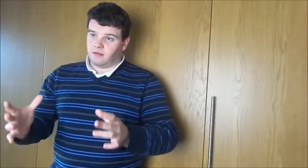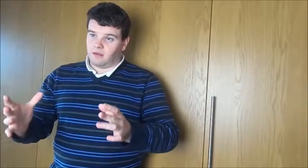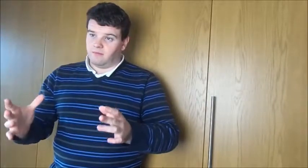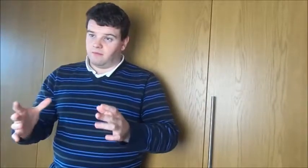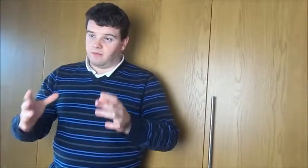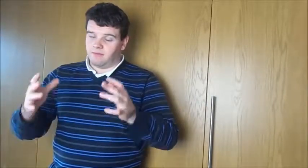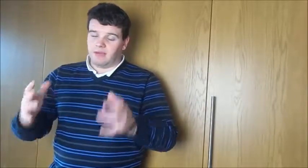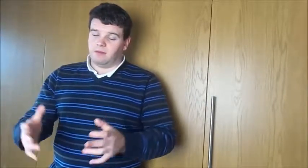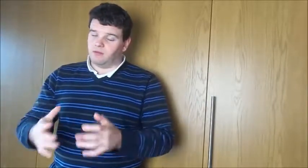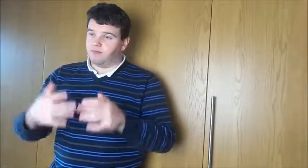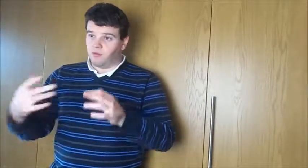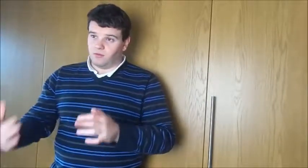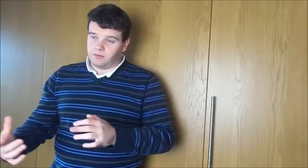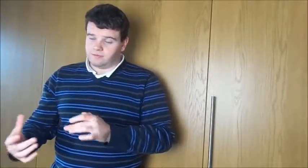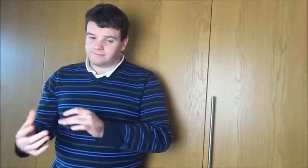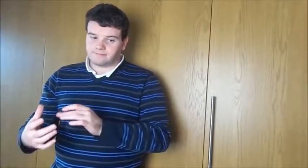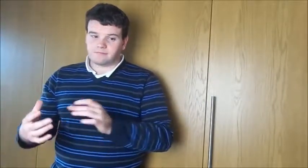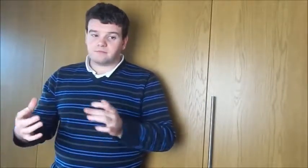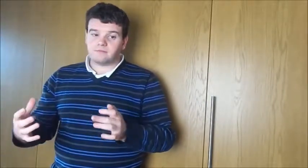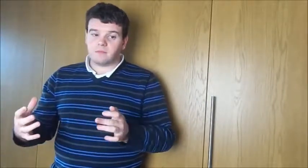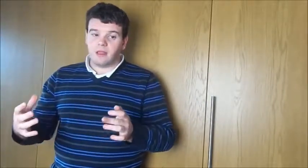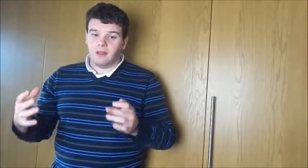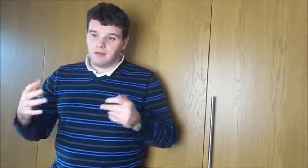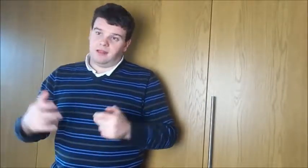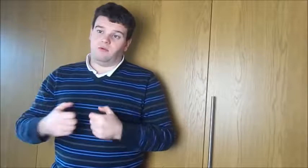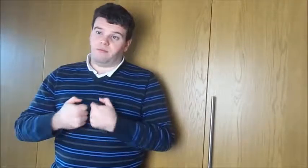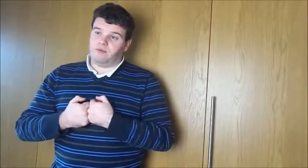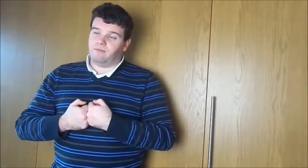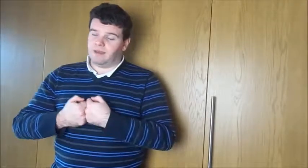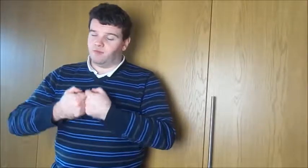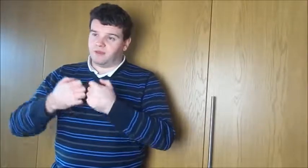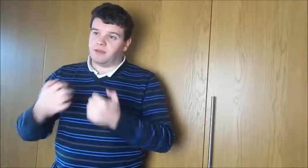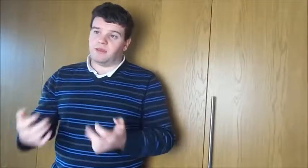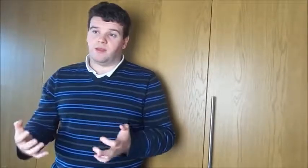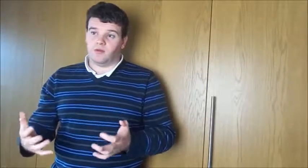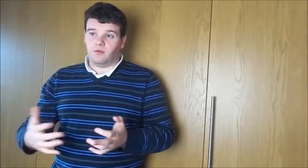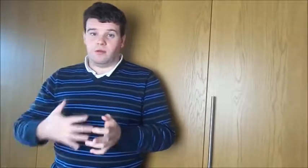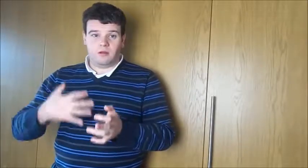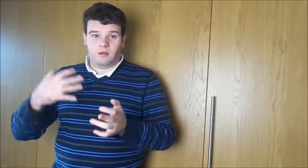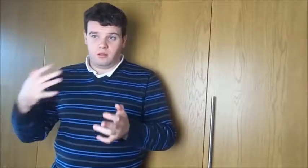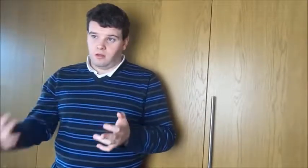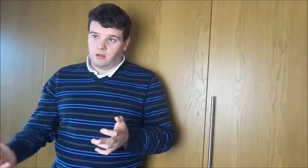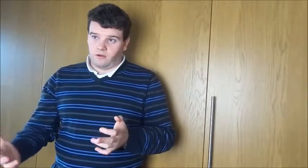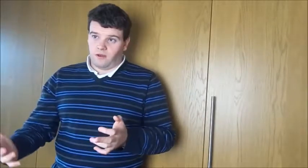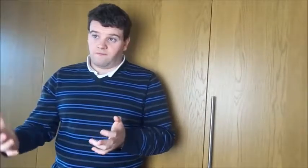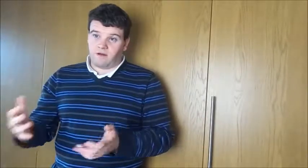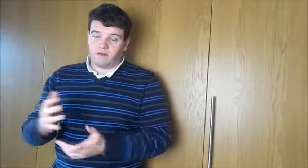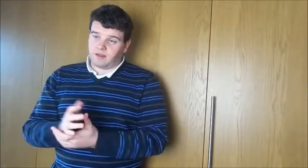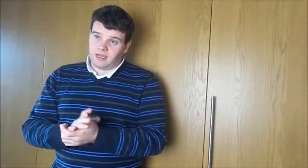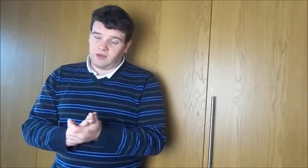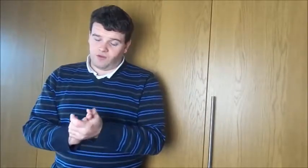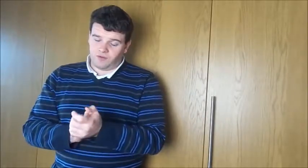after the baby was born, she would be presented to her grandfather, the King, George